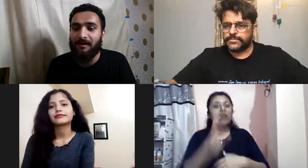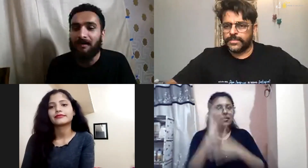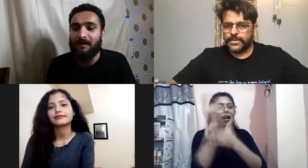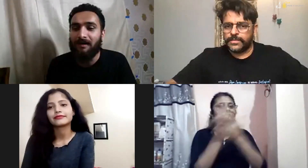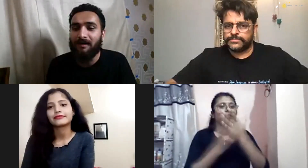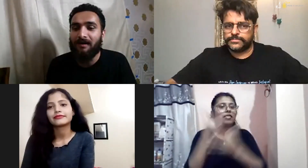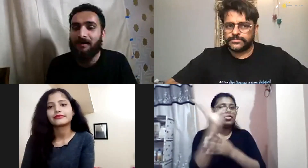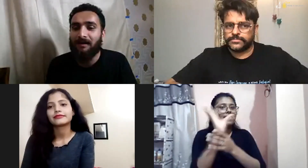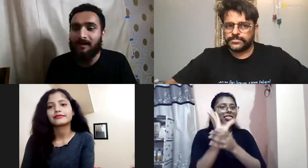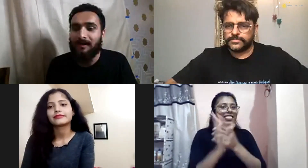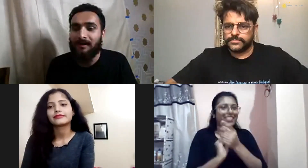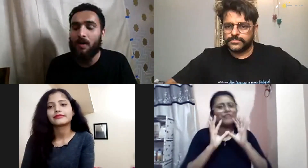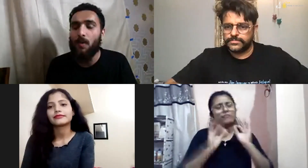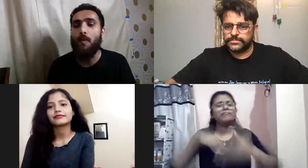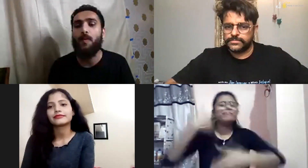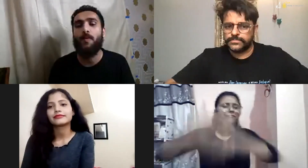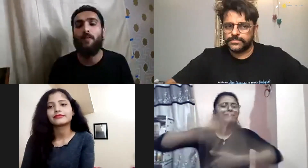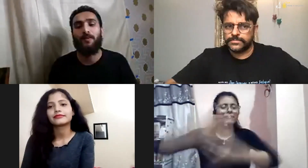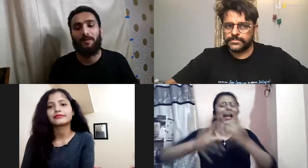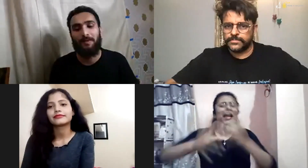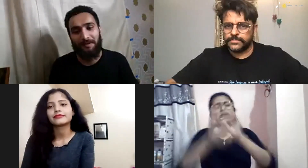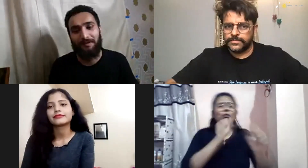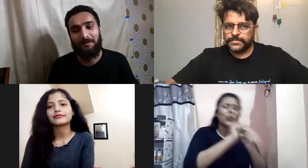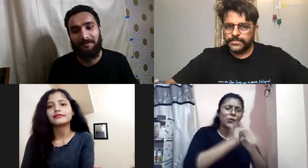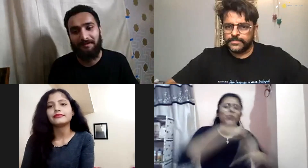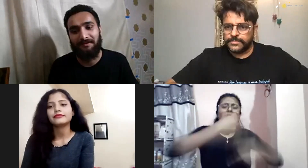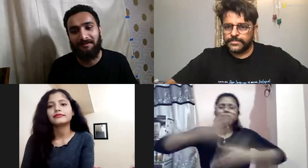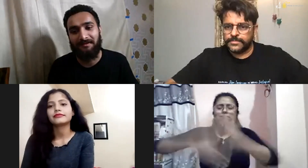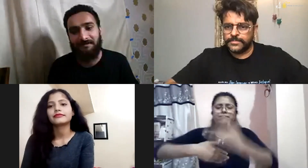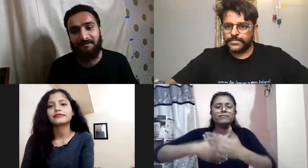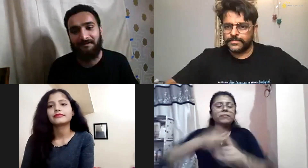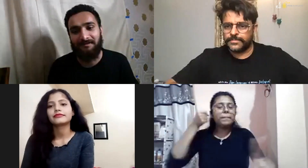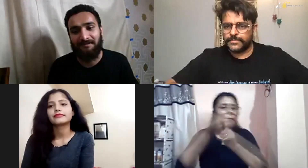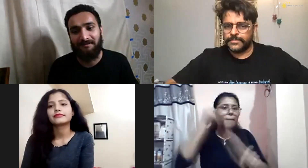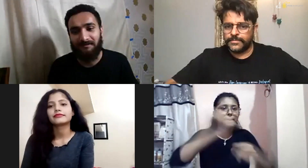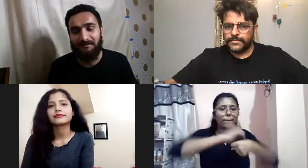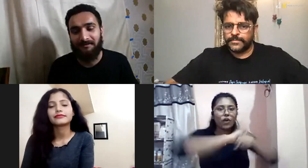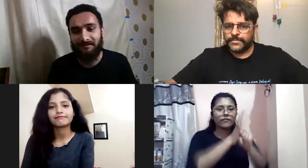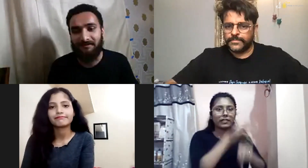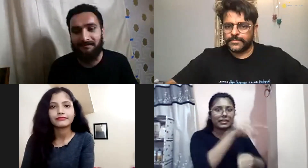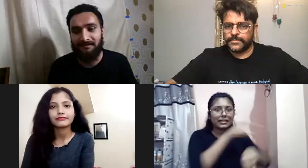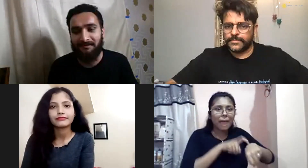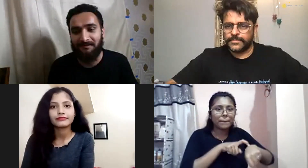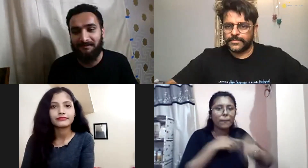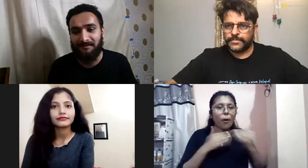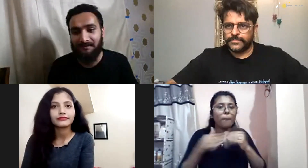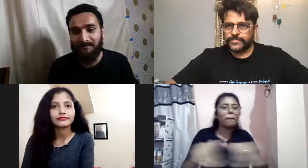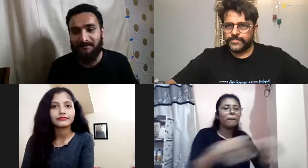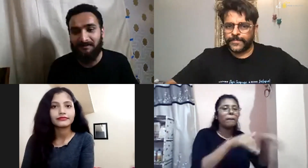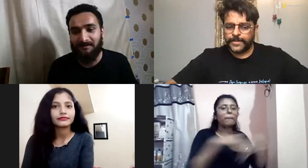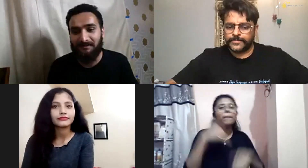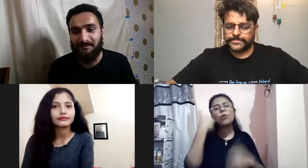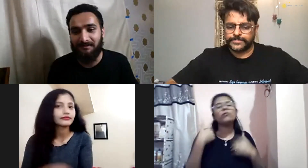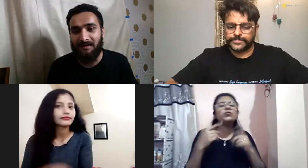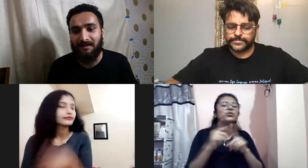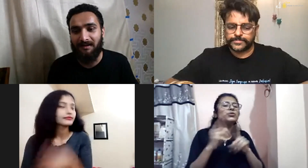I learned about the art and craft. But later on, I was not much into that field. But then I thought that the COVID,